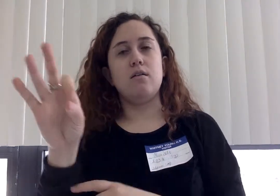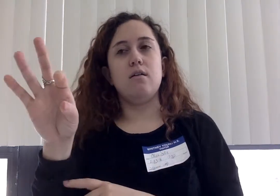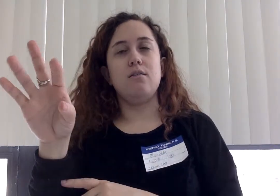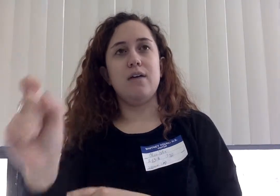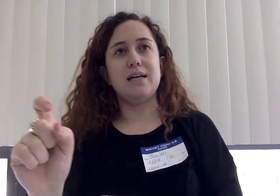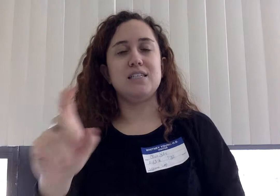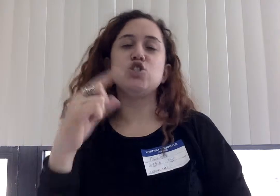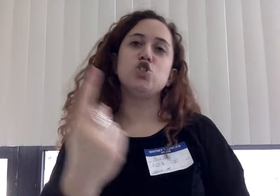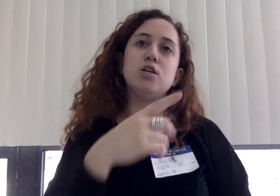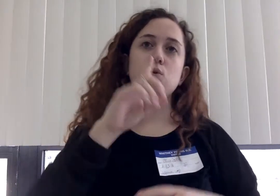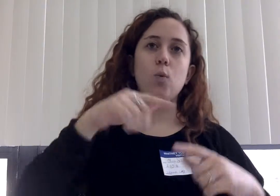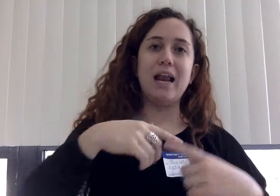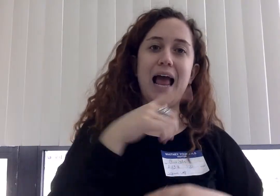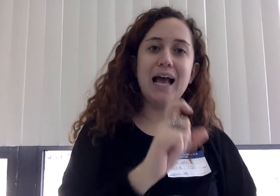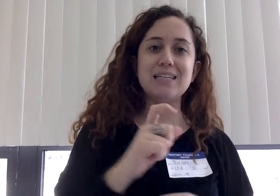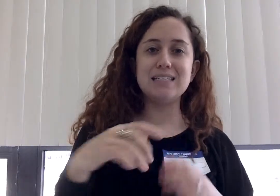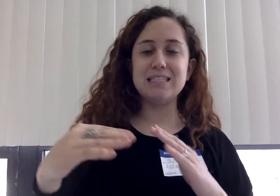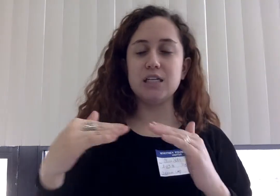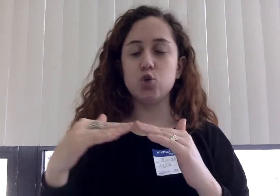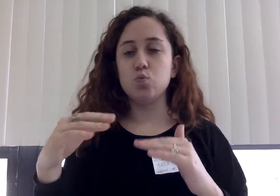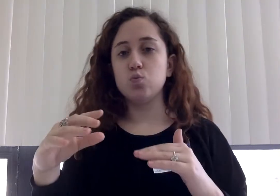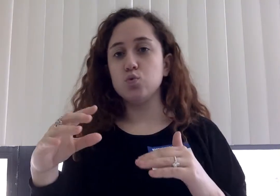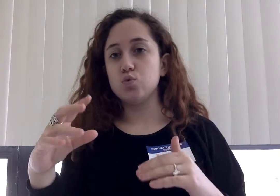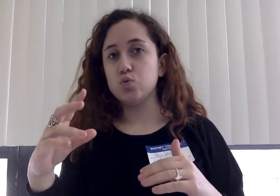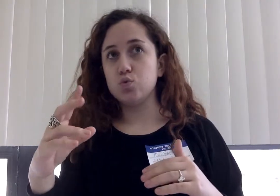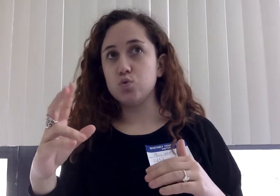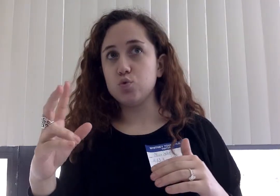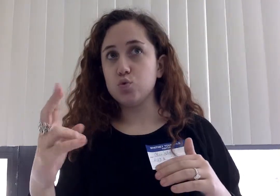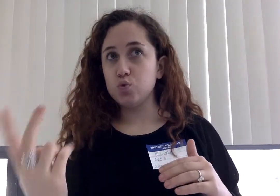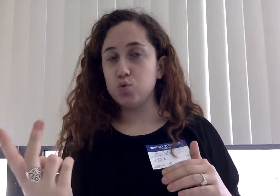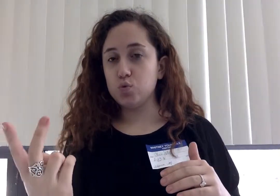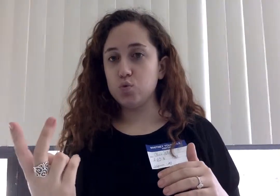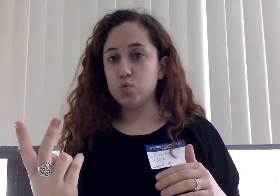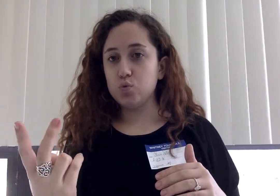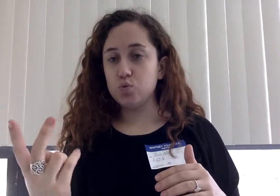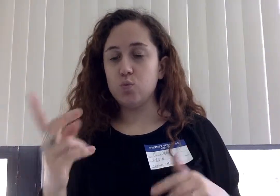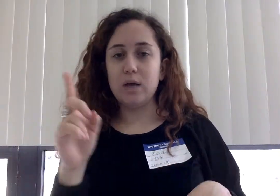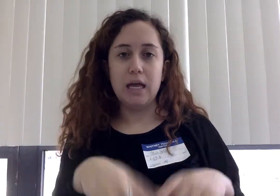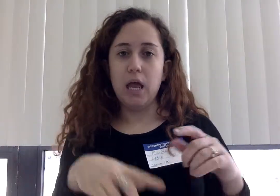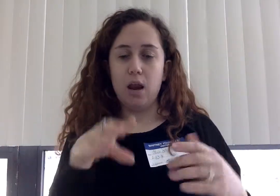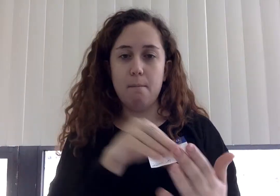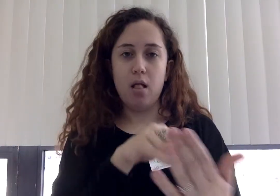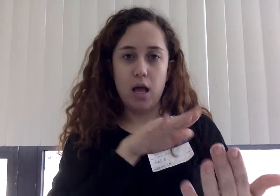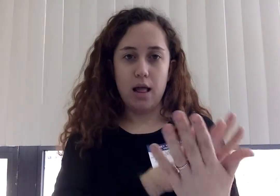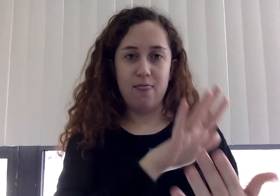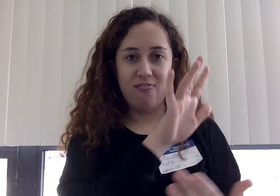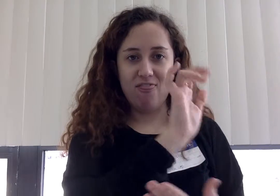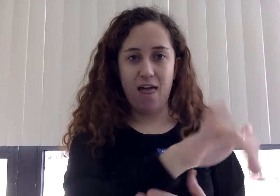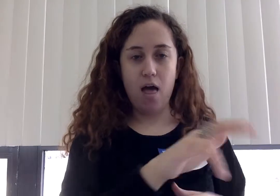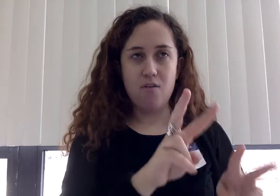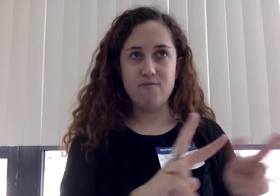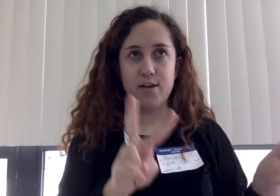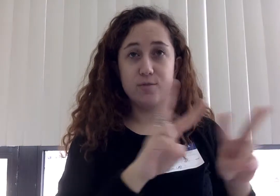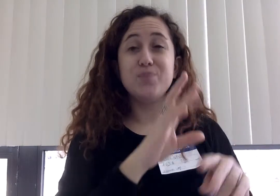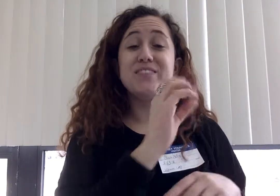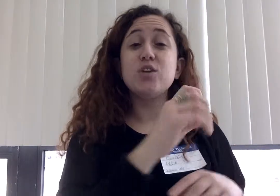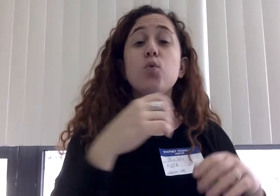we can't plug in that value because it's our original function. 0 over 0 won't cancel out the same way that 4